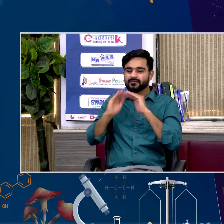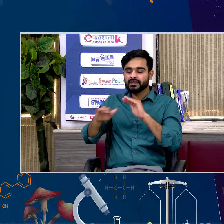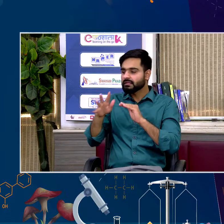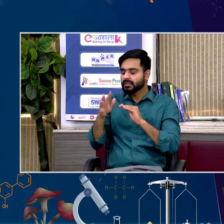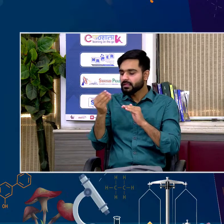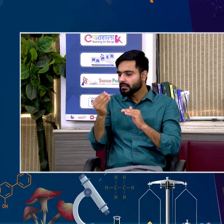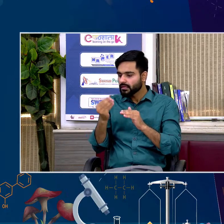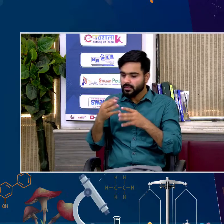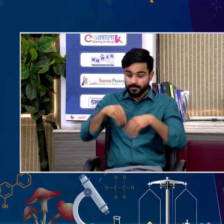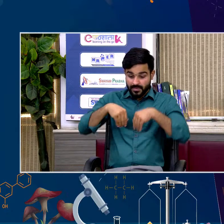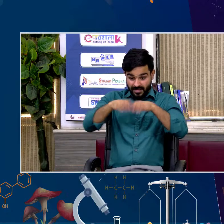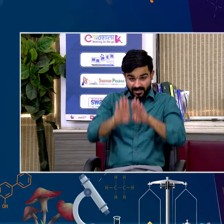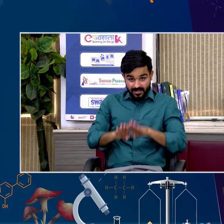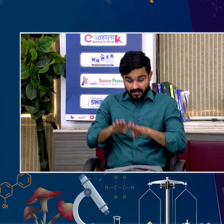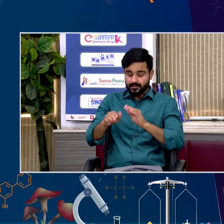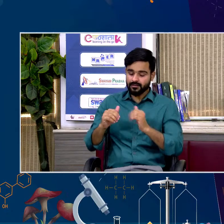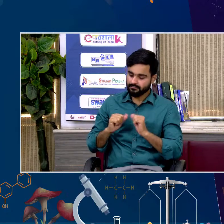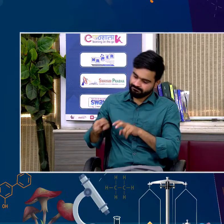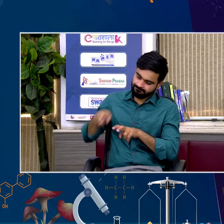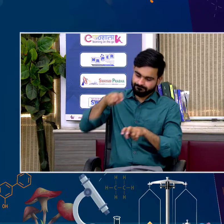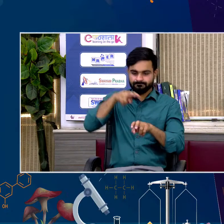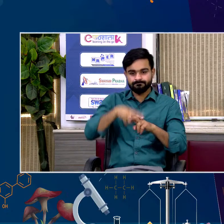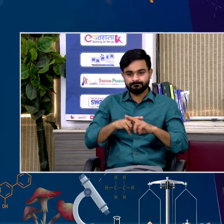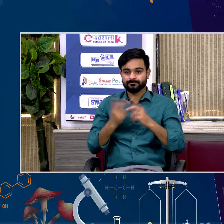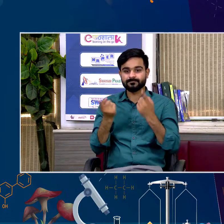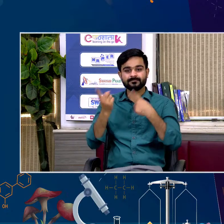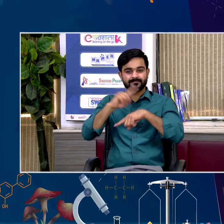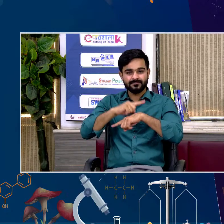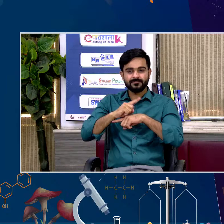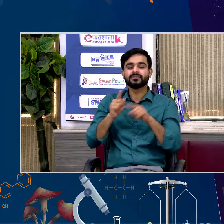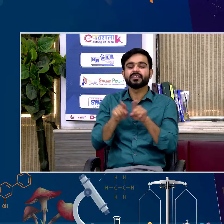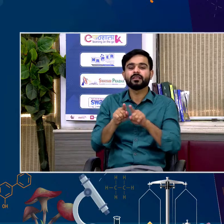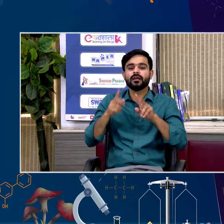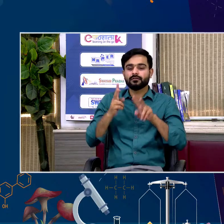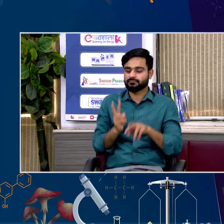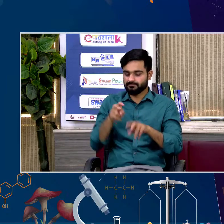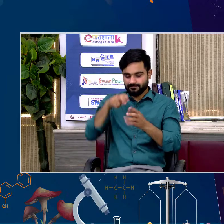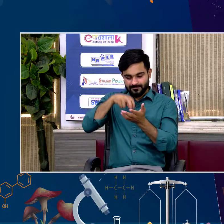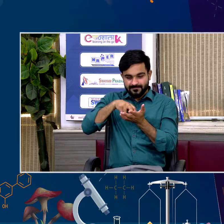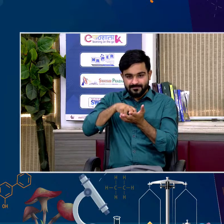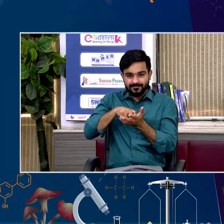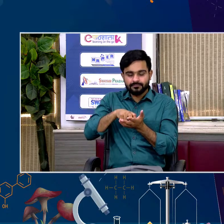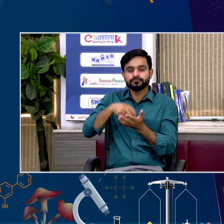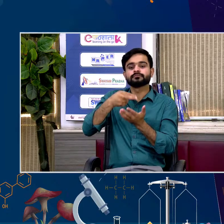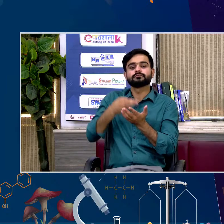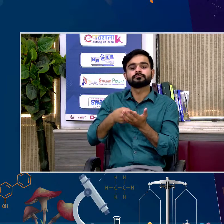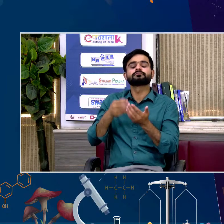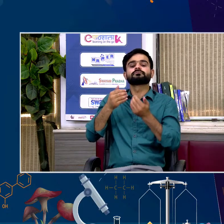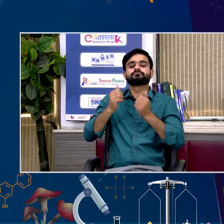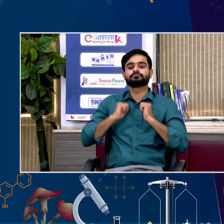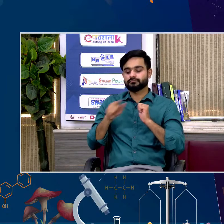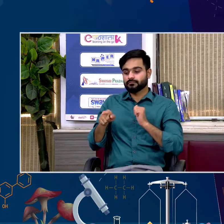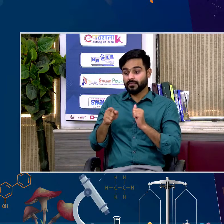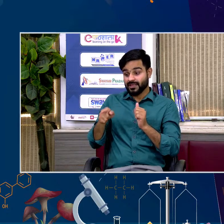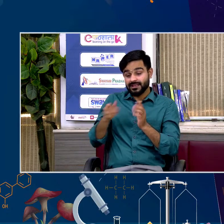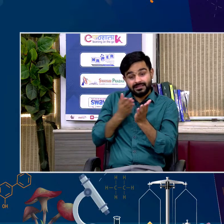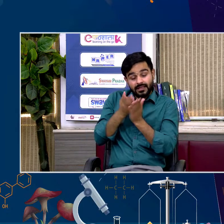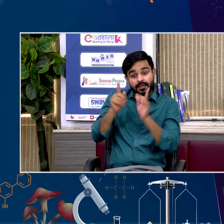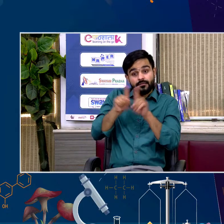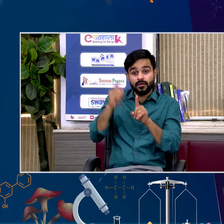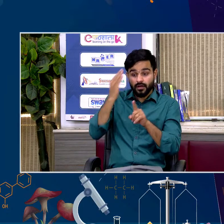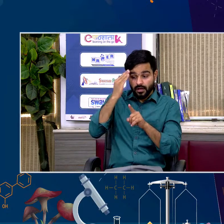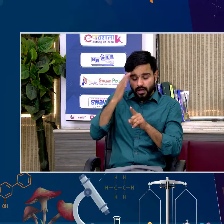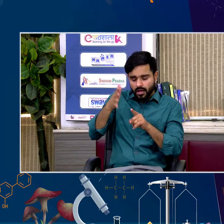mark on the mat so he will know that this is the place I'm going to sit. In the same way, in the classrooms, there is a